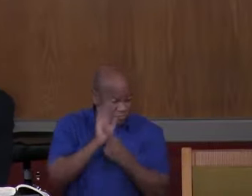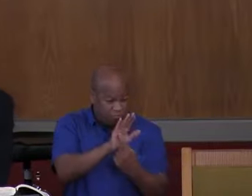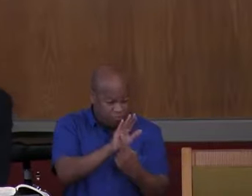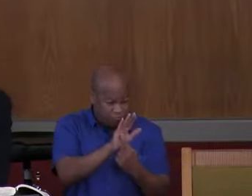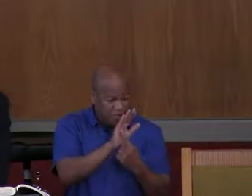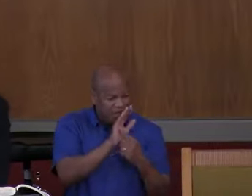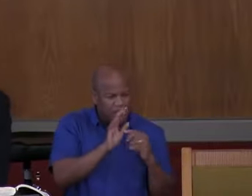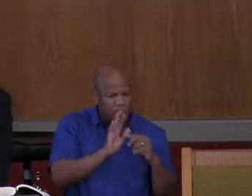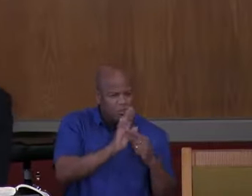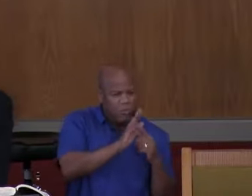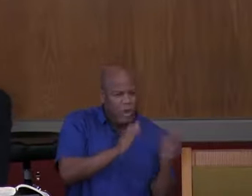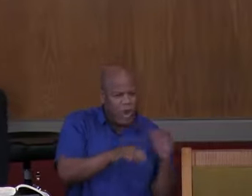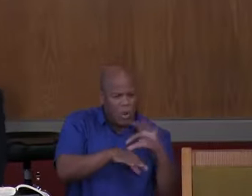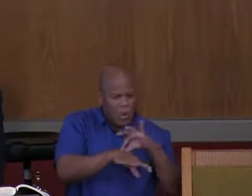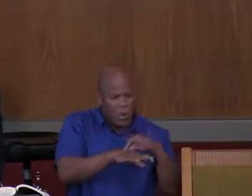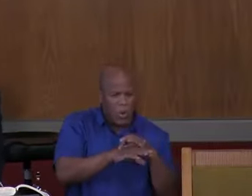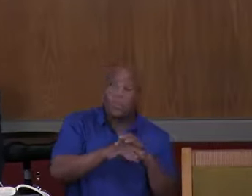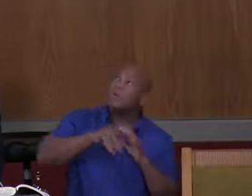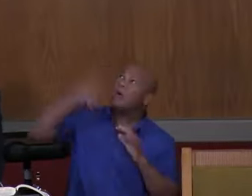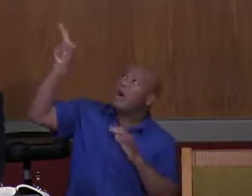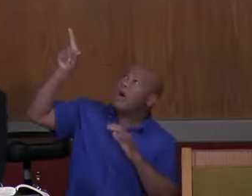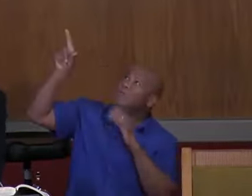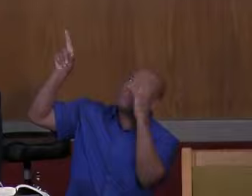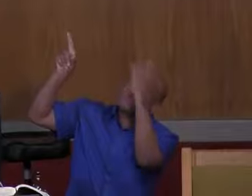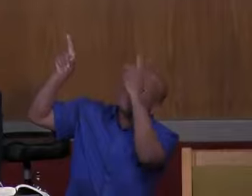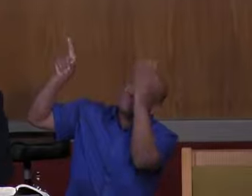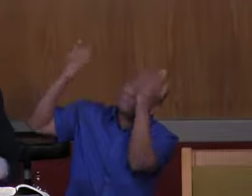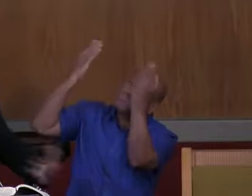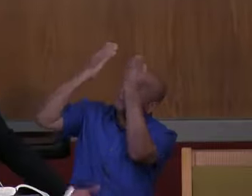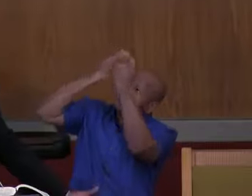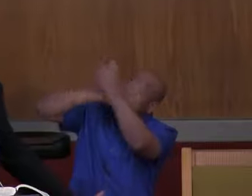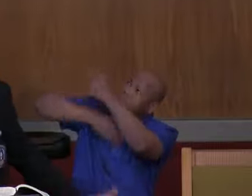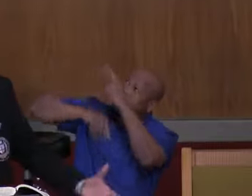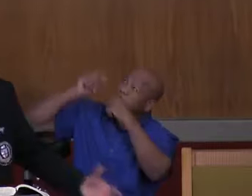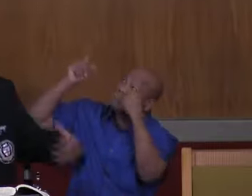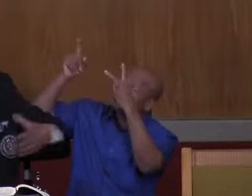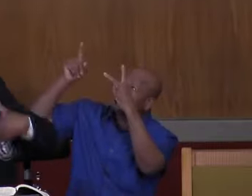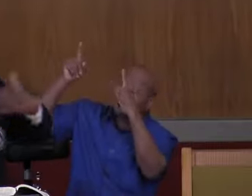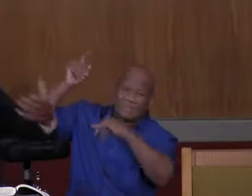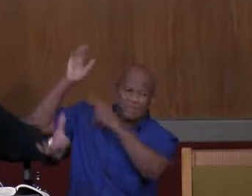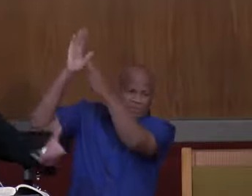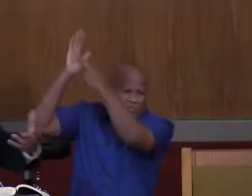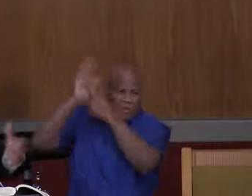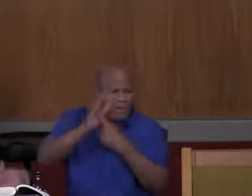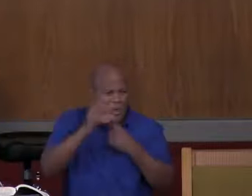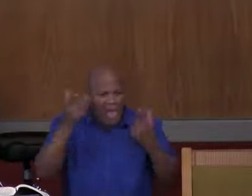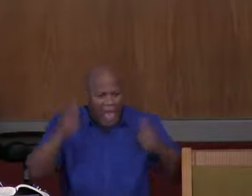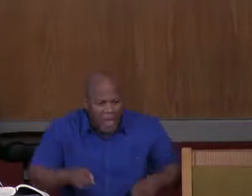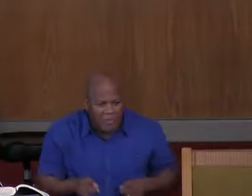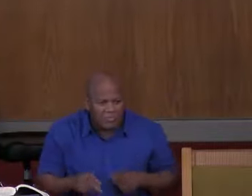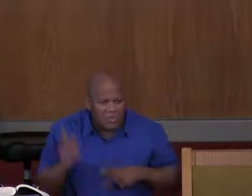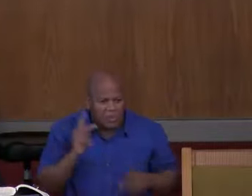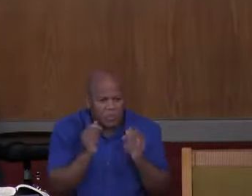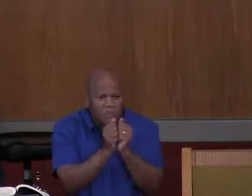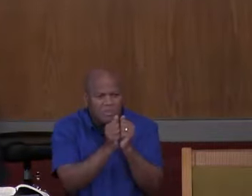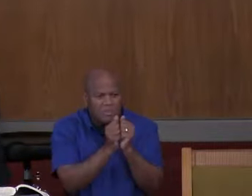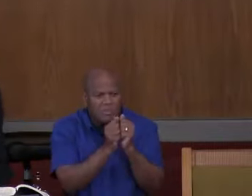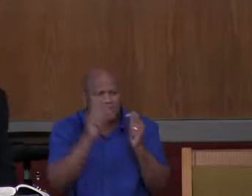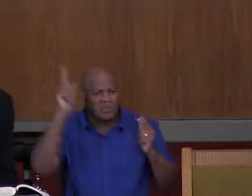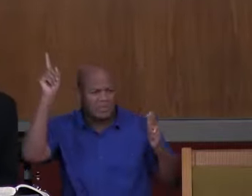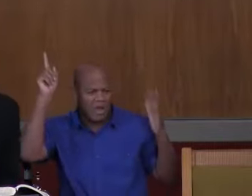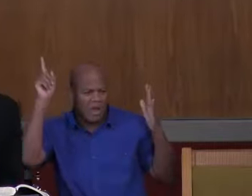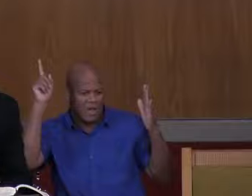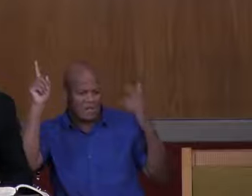He is on earth what God is in eternity. At that point, even those with him got to see him.